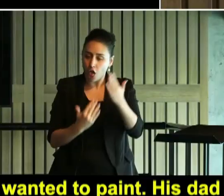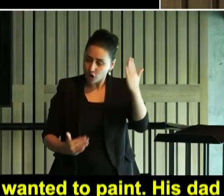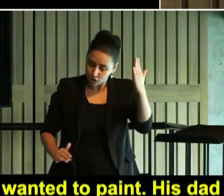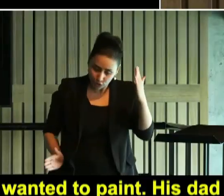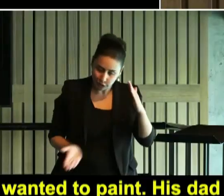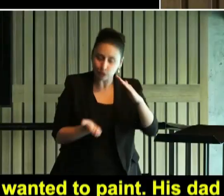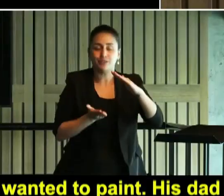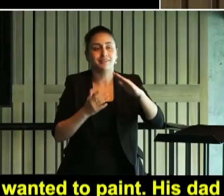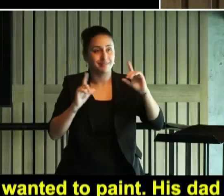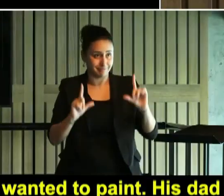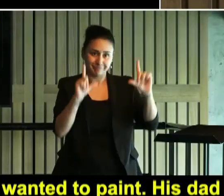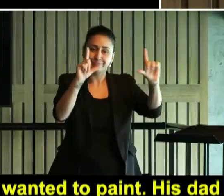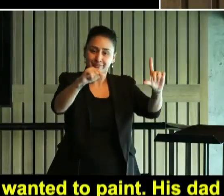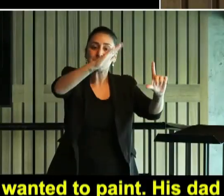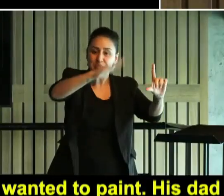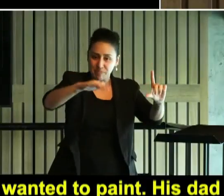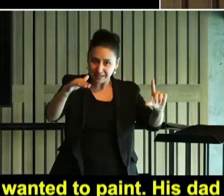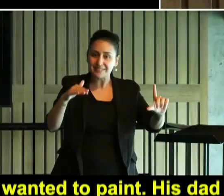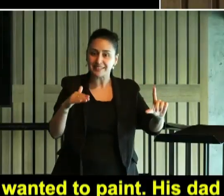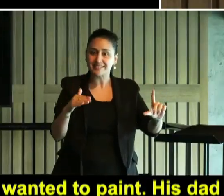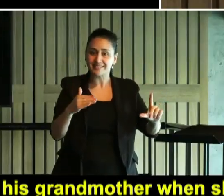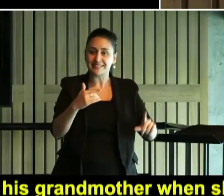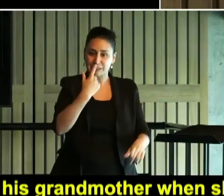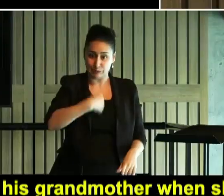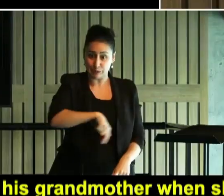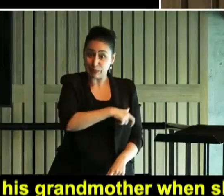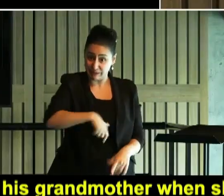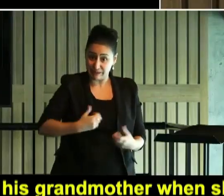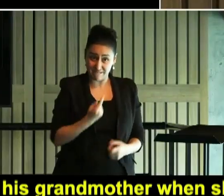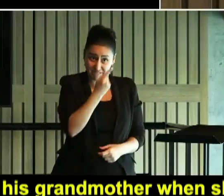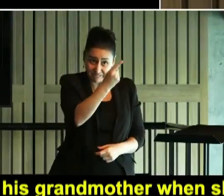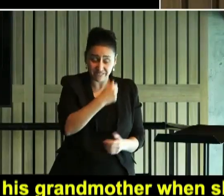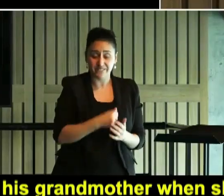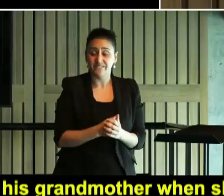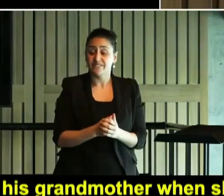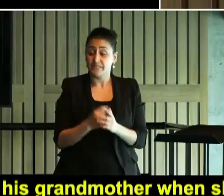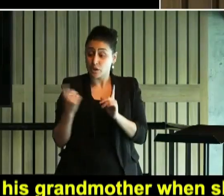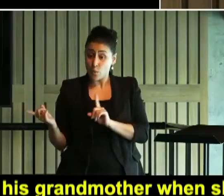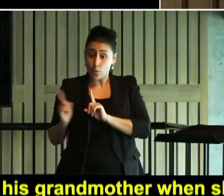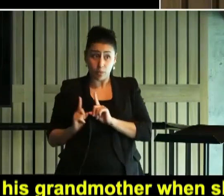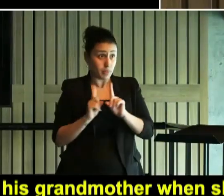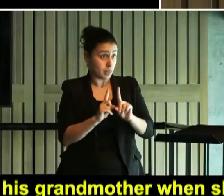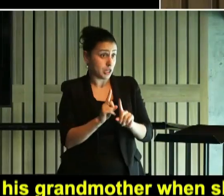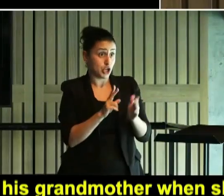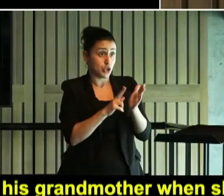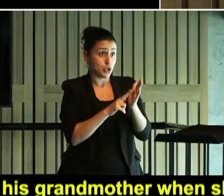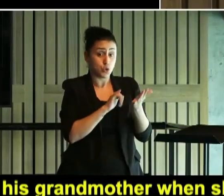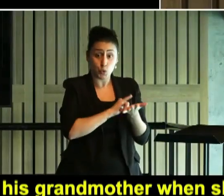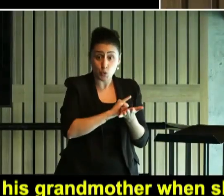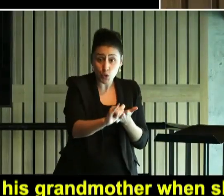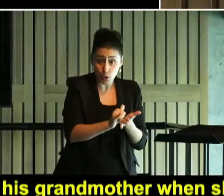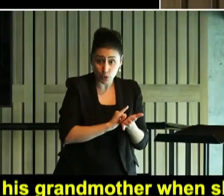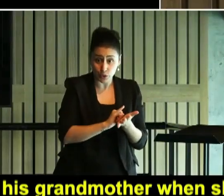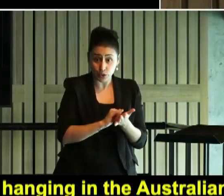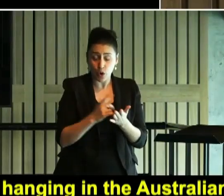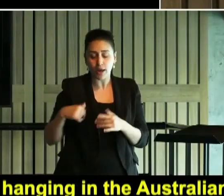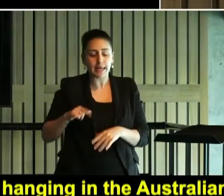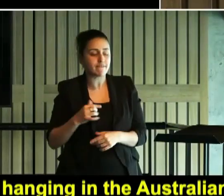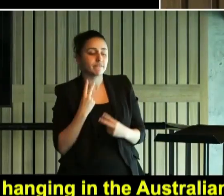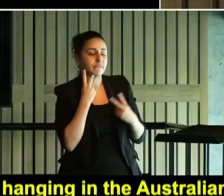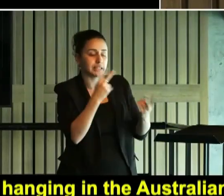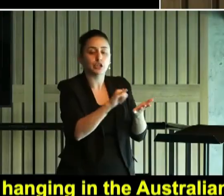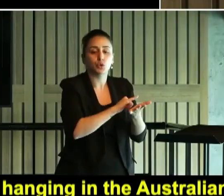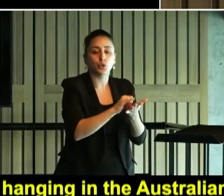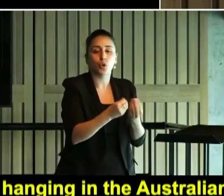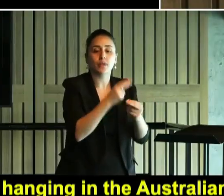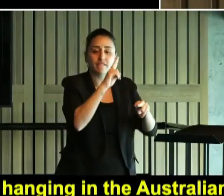the Australian Embassy in Switzerland. He came to New York last year and he sat with his father while his father spoke about